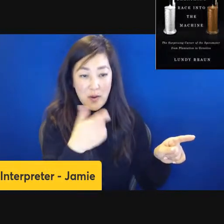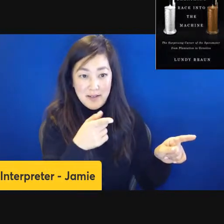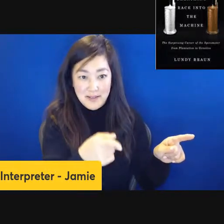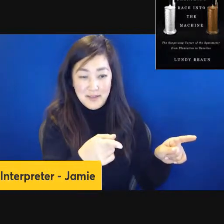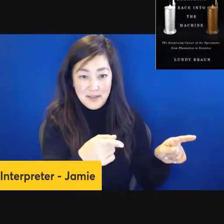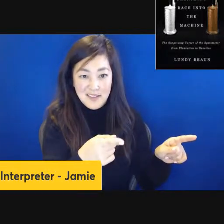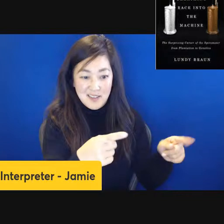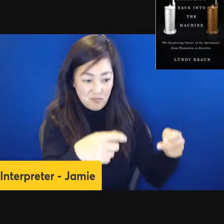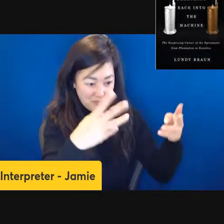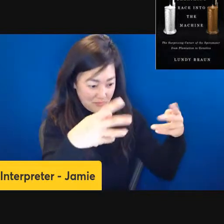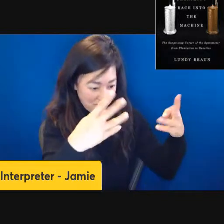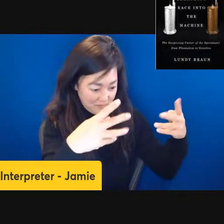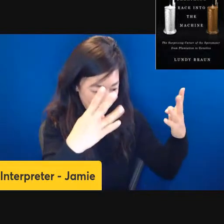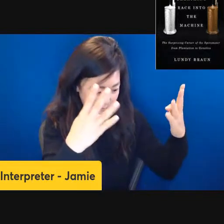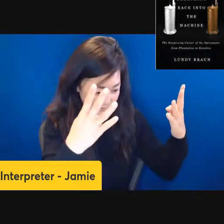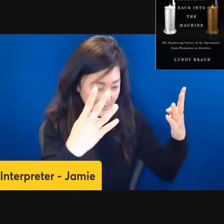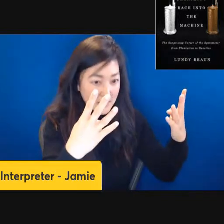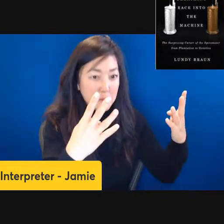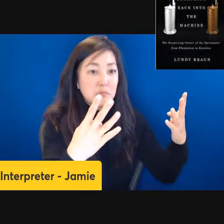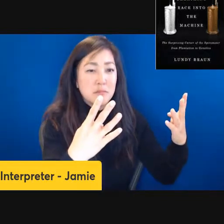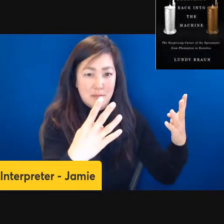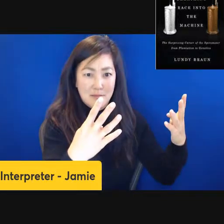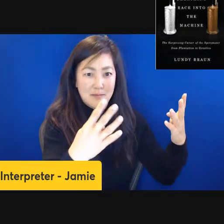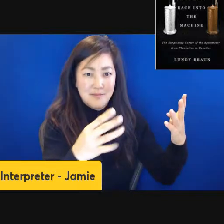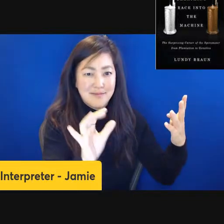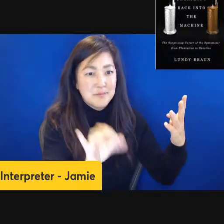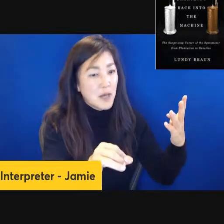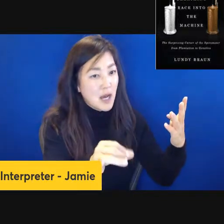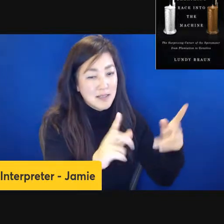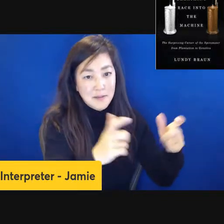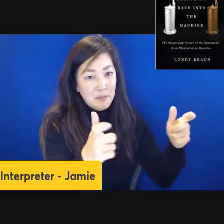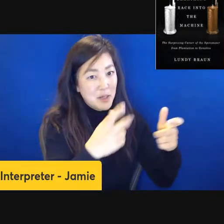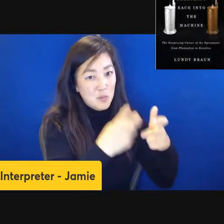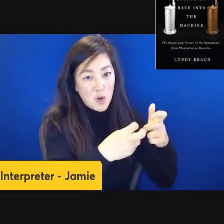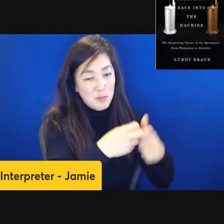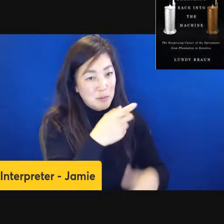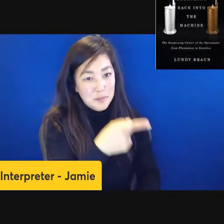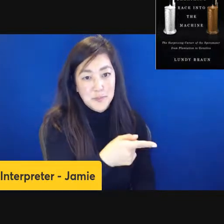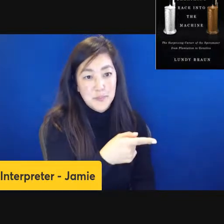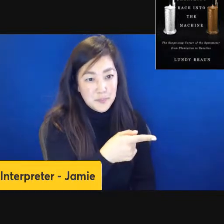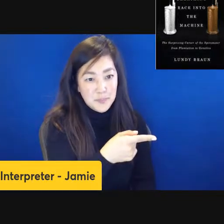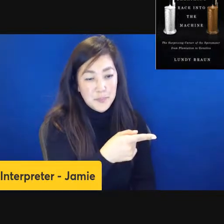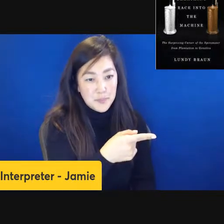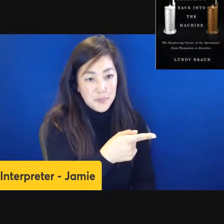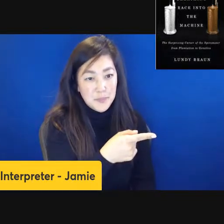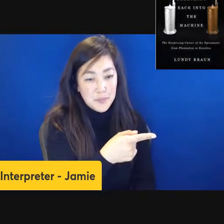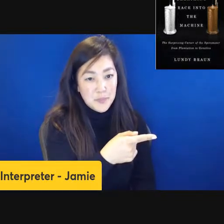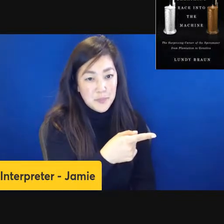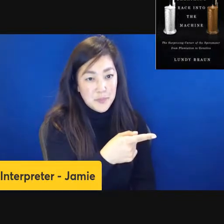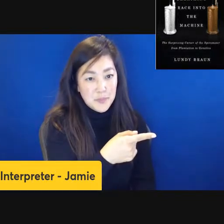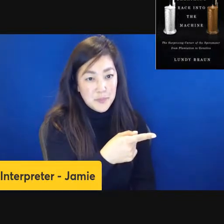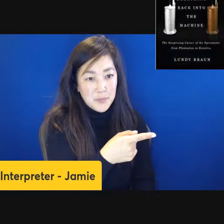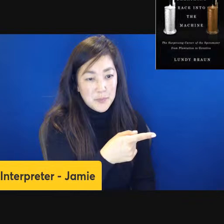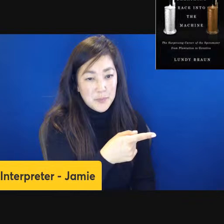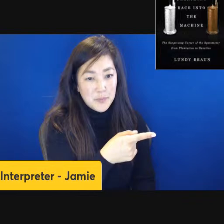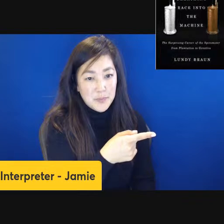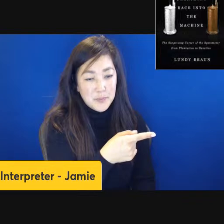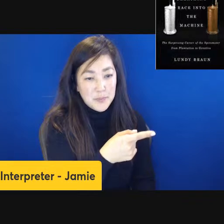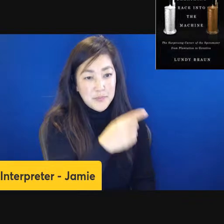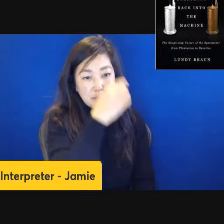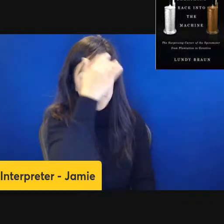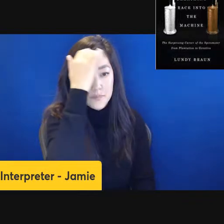That, obviously seems problematic when we think about it now, but it was the